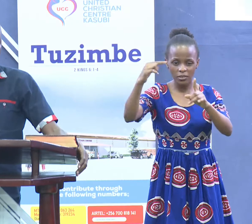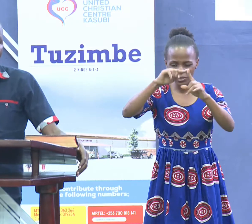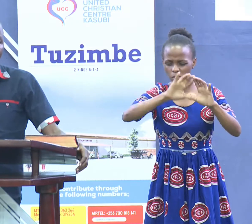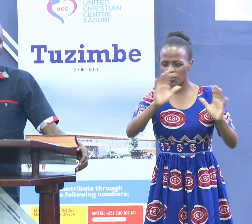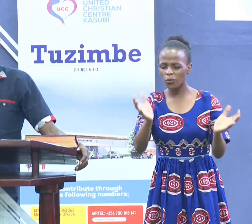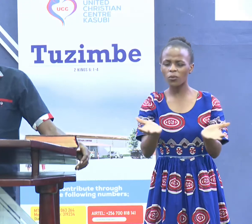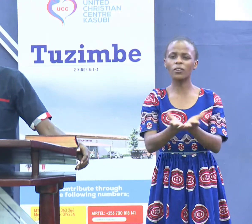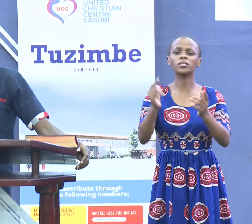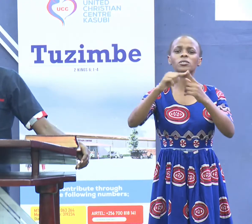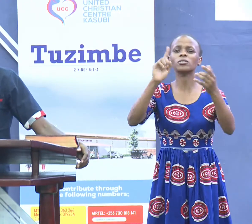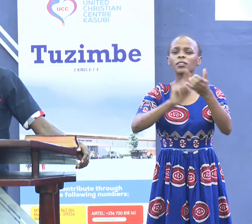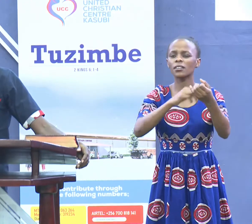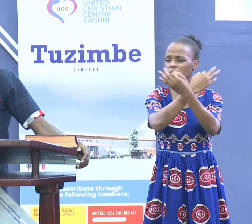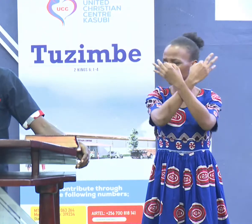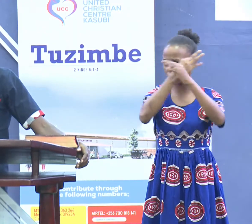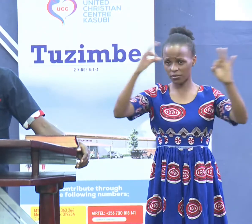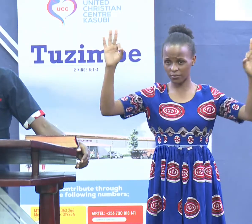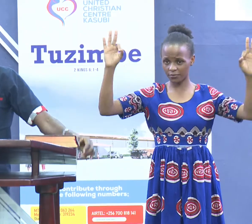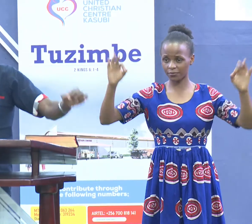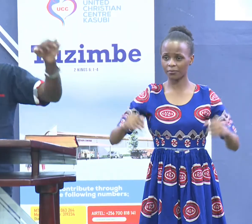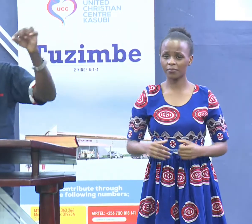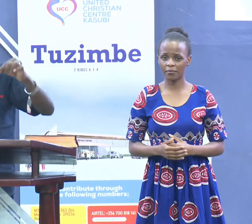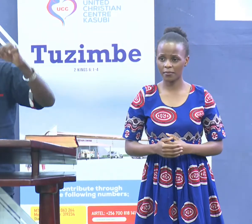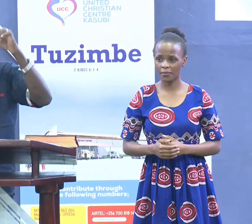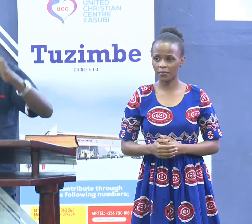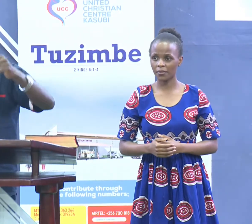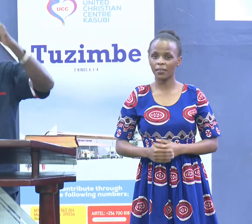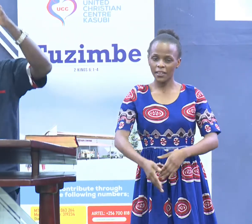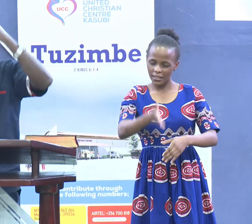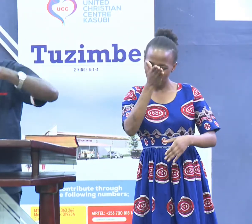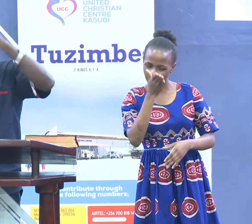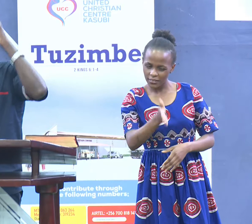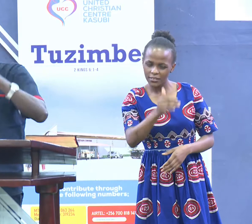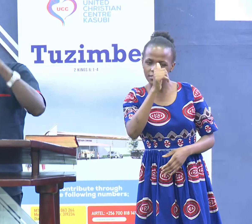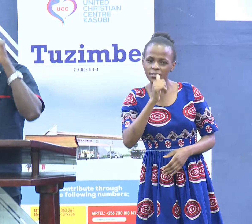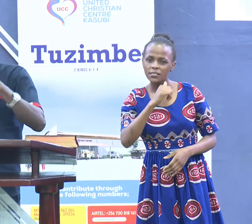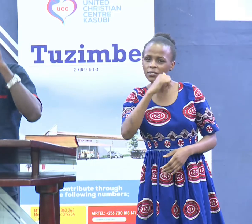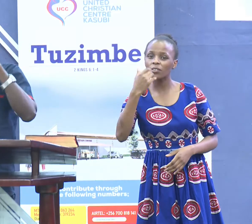It's him he took that he gave in for the world to be saved. So,